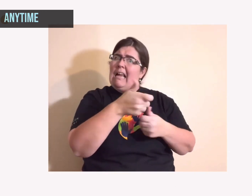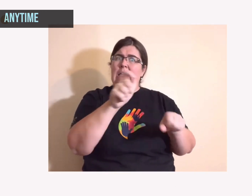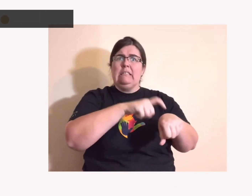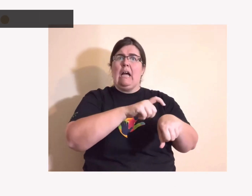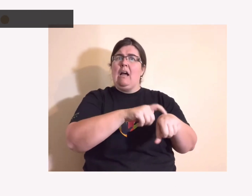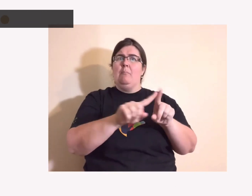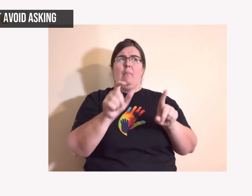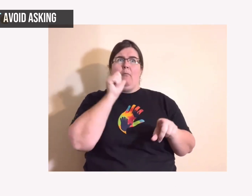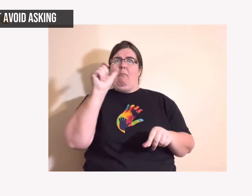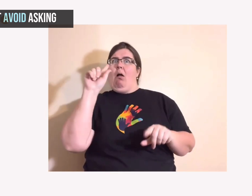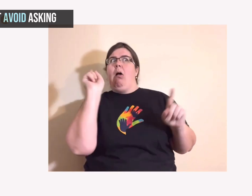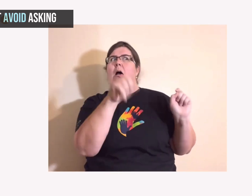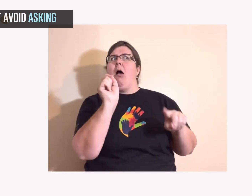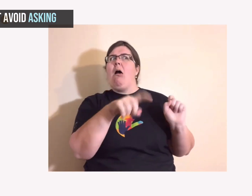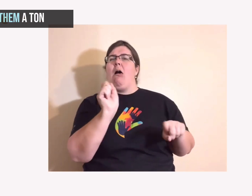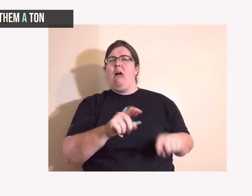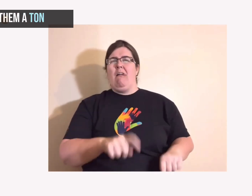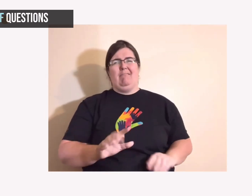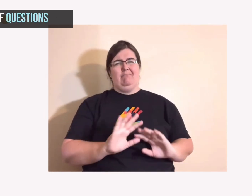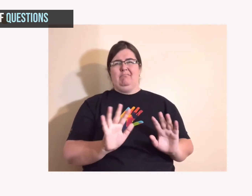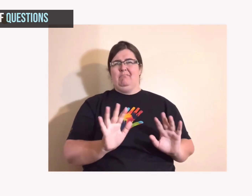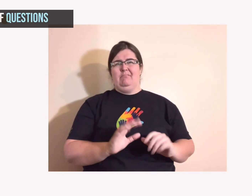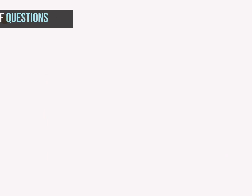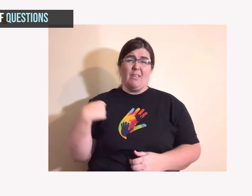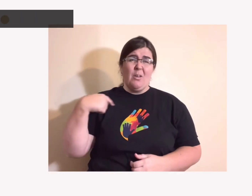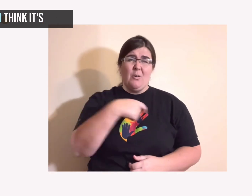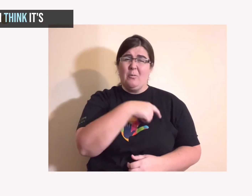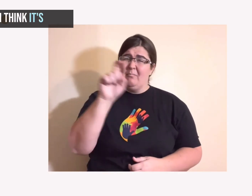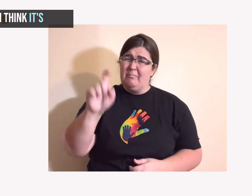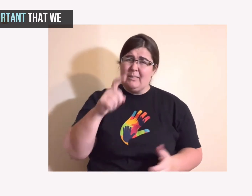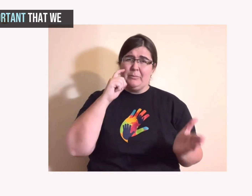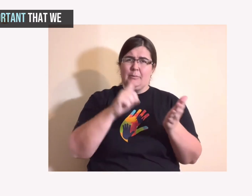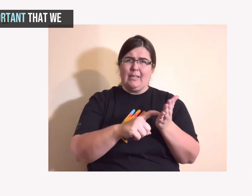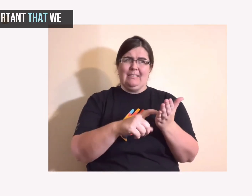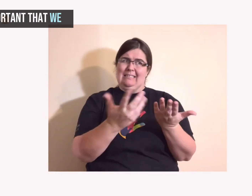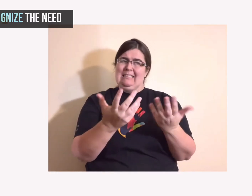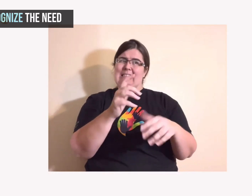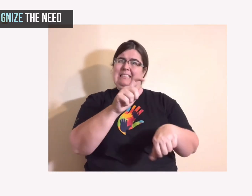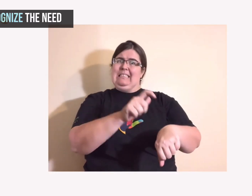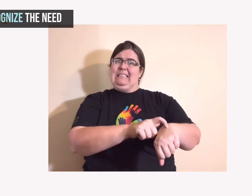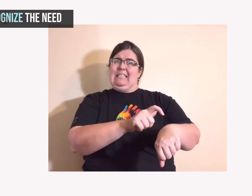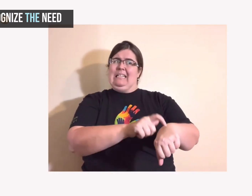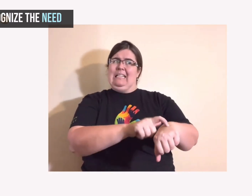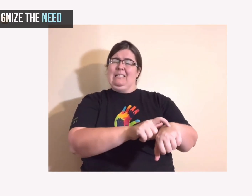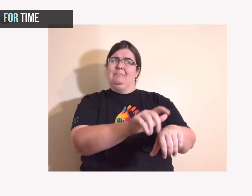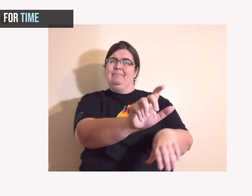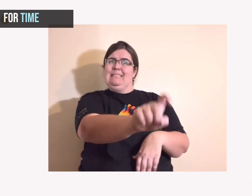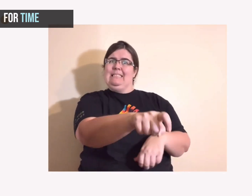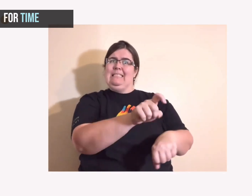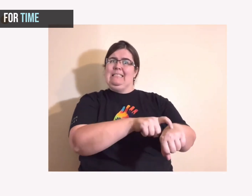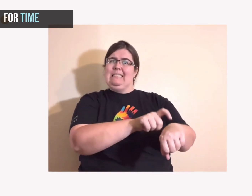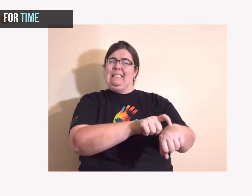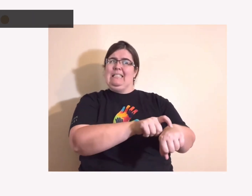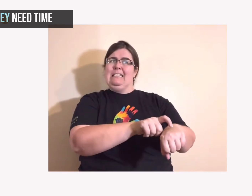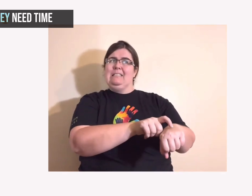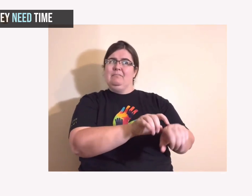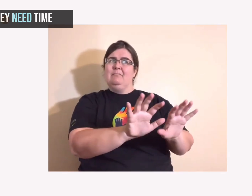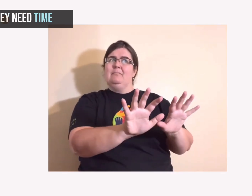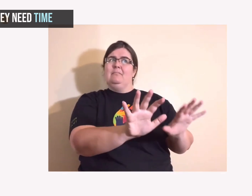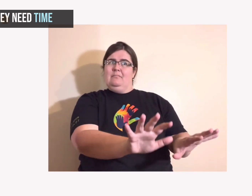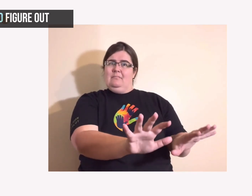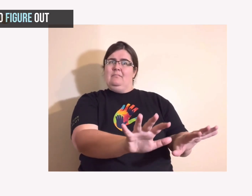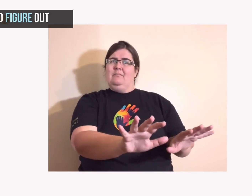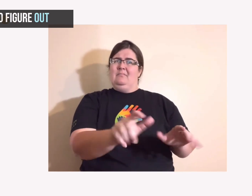anytime, but avoid asking them a ton of questions. I think it's important that we recognize the need for time. They